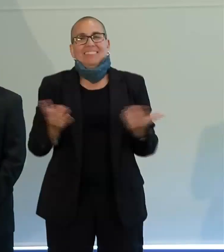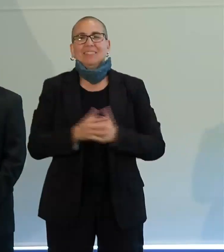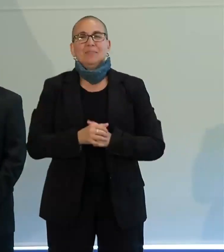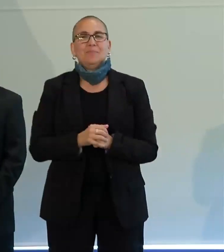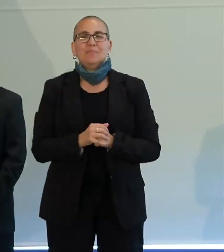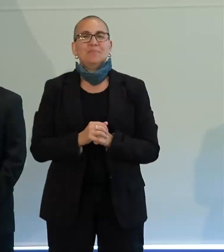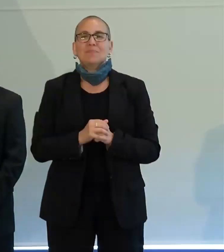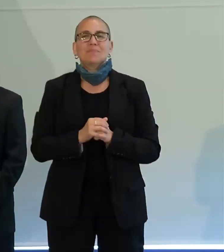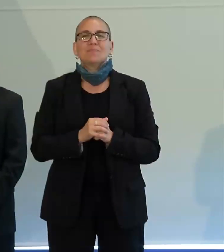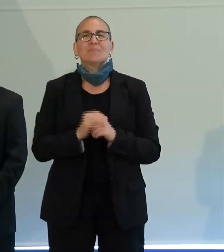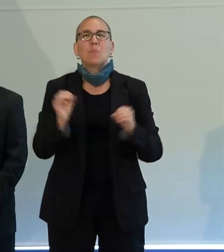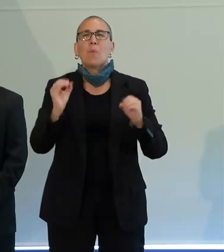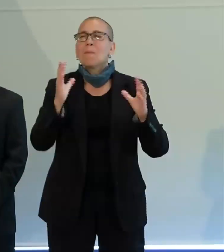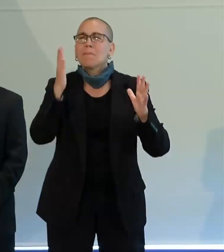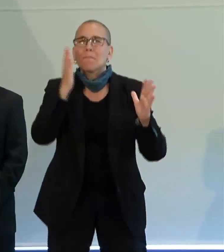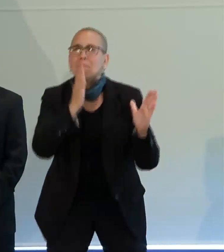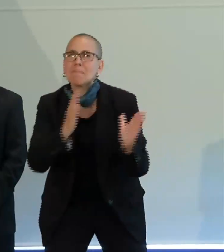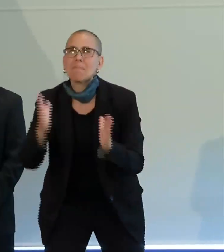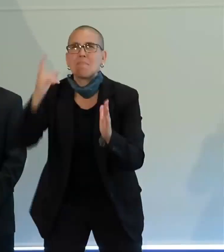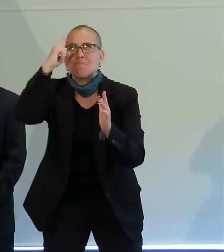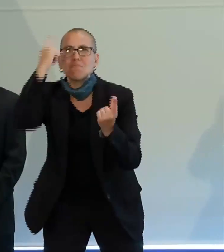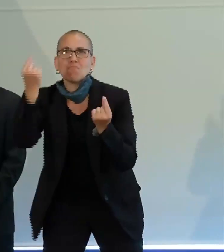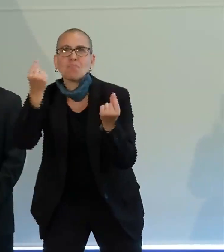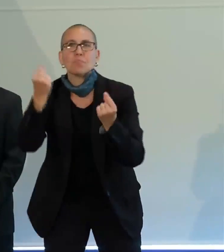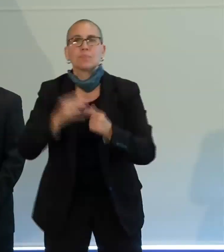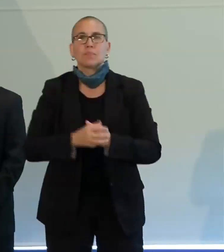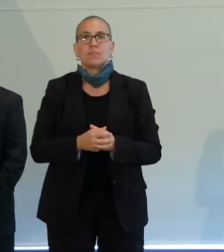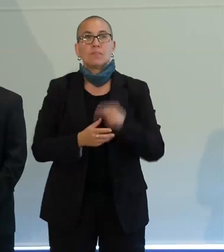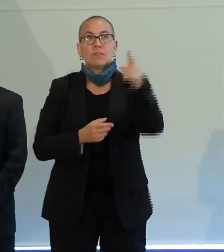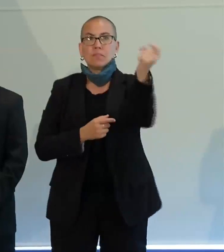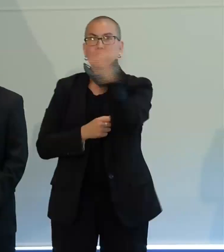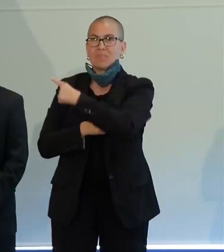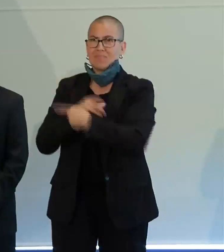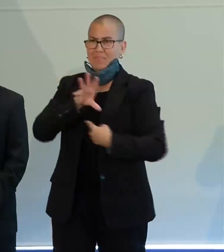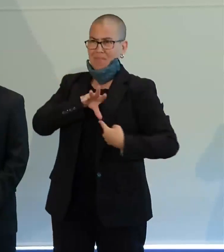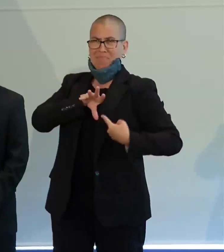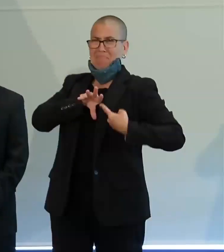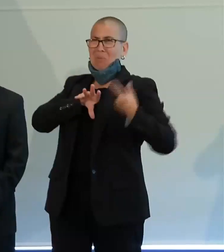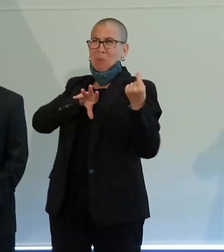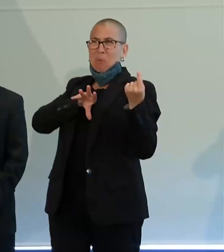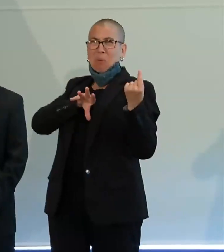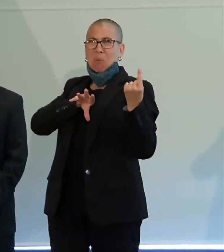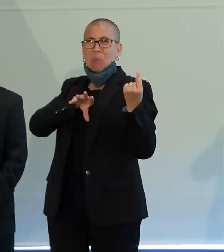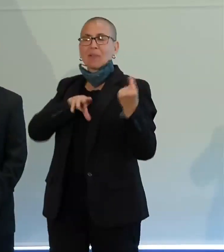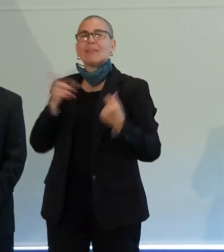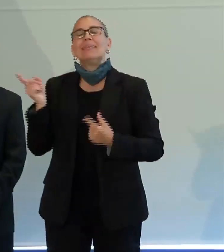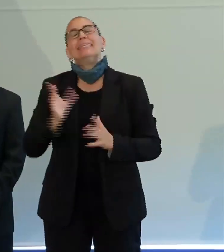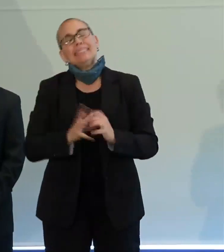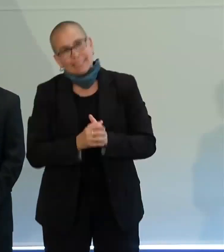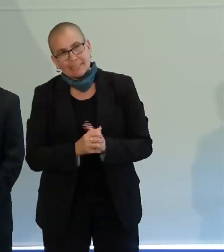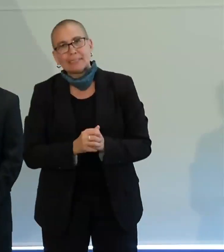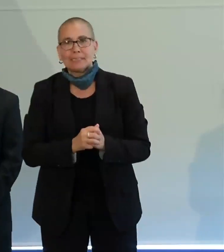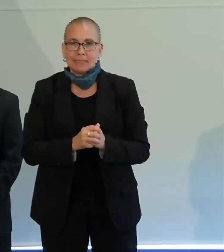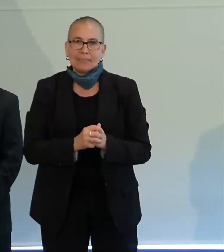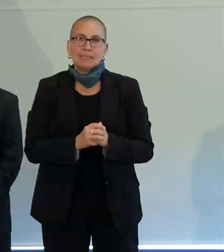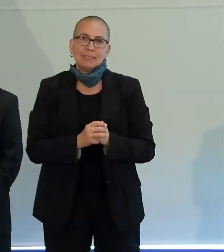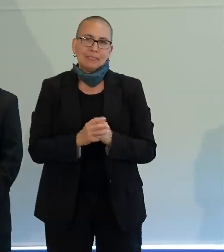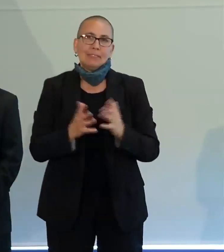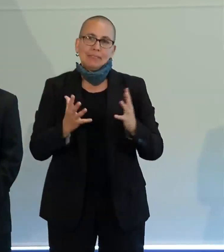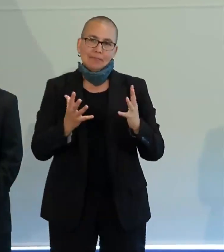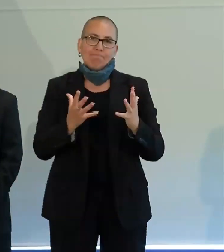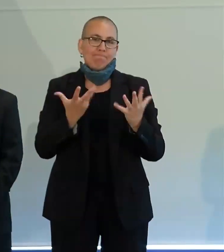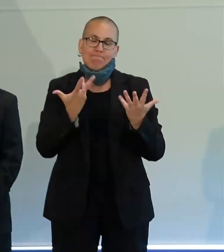we don't have any plans in that direction. Body camera footage? That is something that I will, I don't have anything to report right